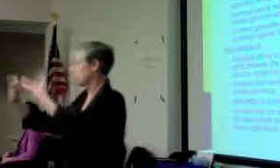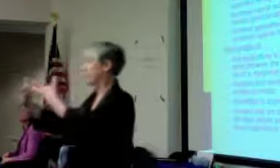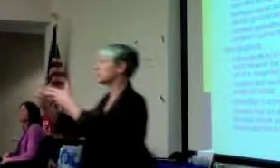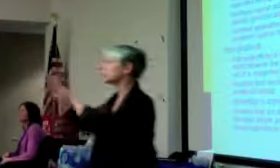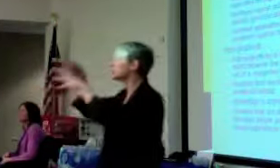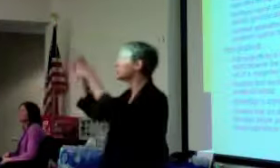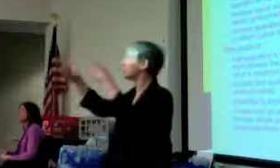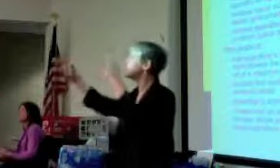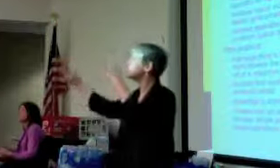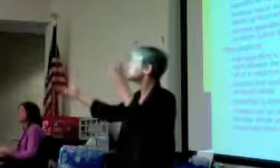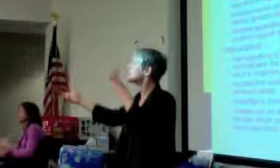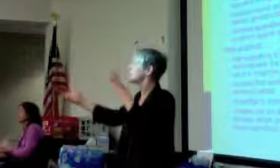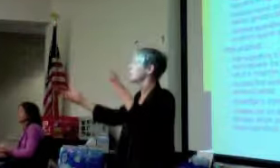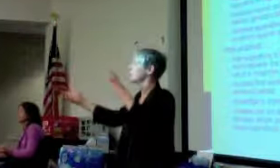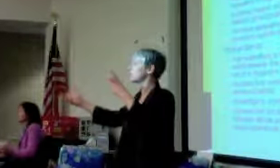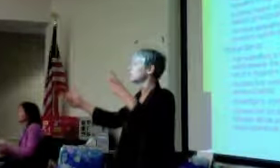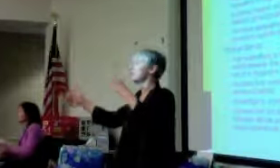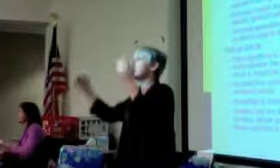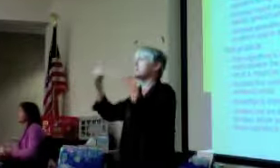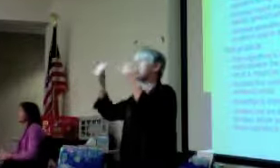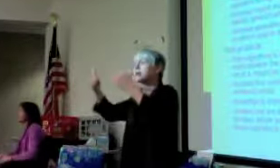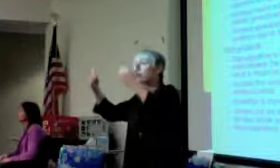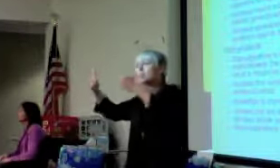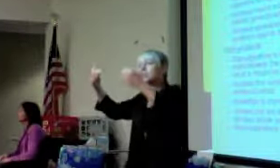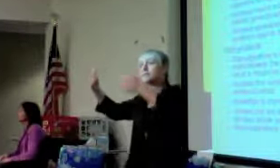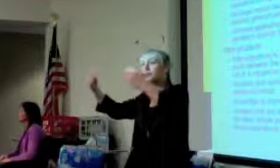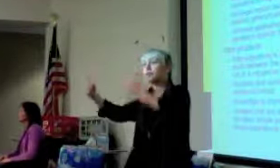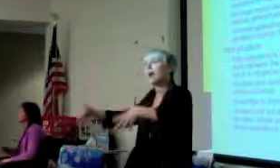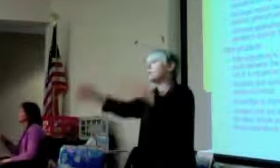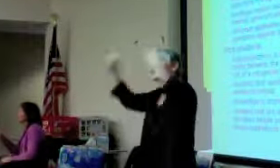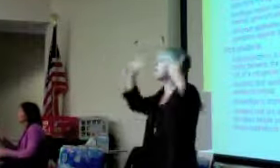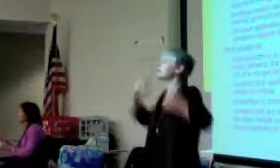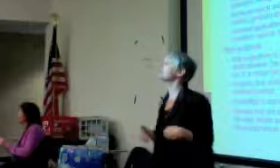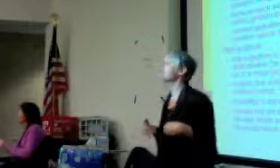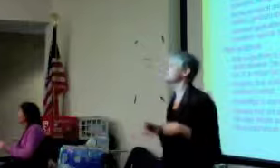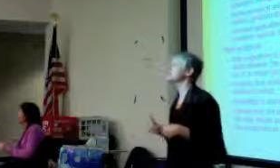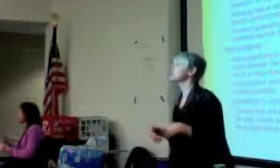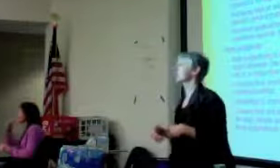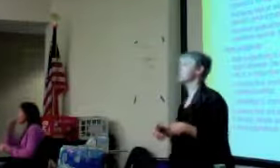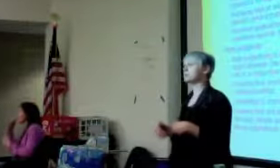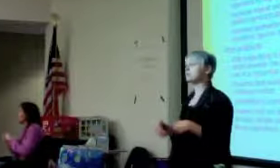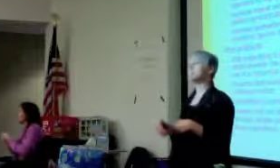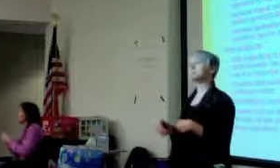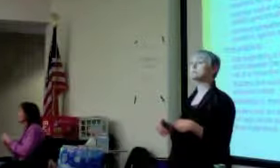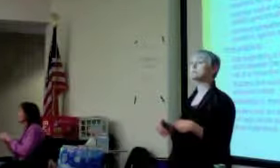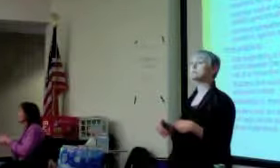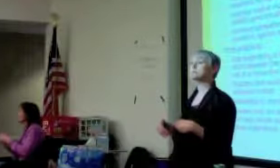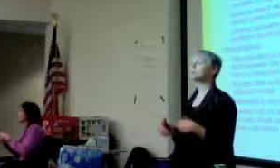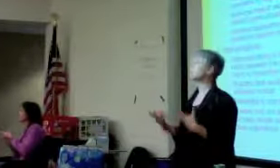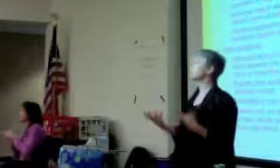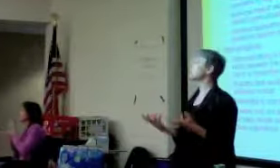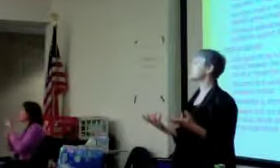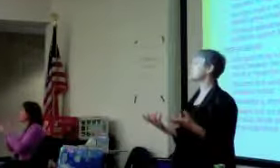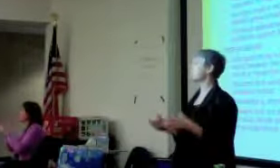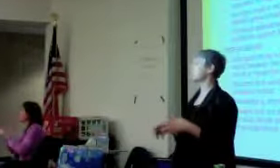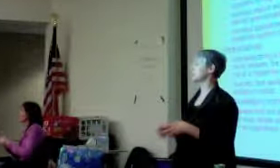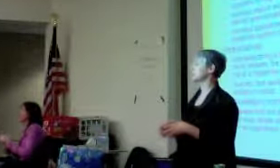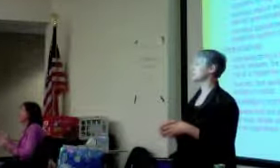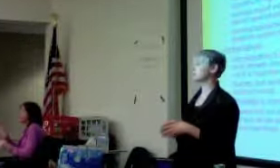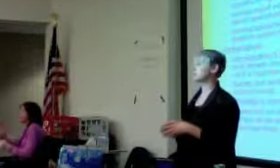could be adrenaline. So there's some things that are the same. Now let's take it one step further out. Think about the people in the stands. What's